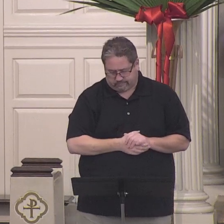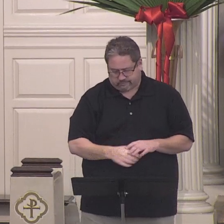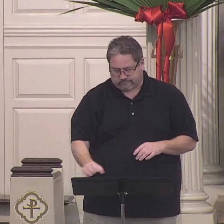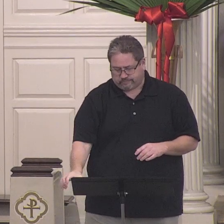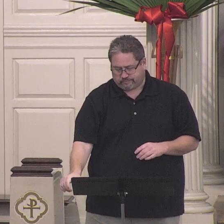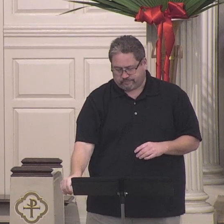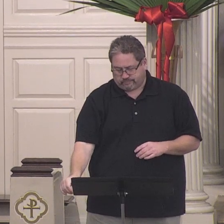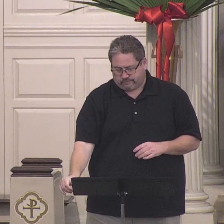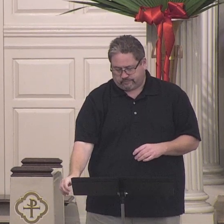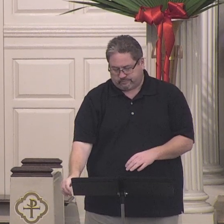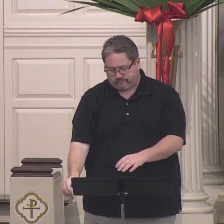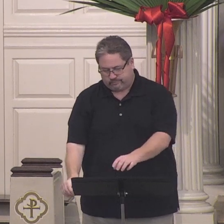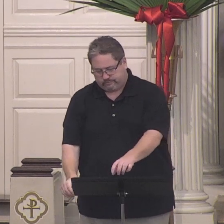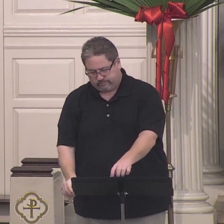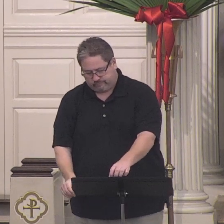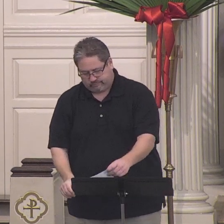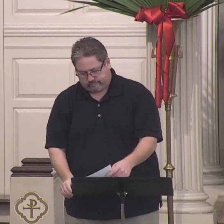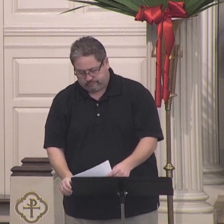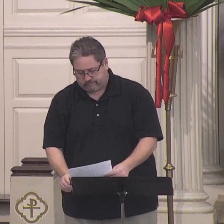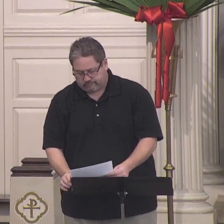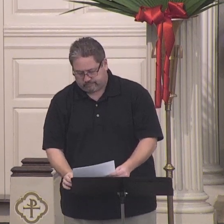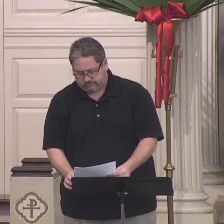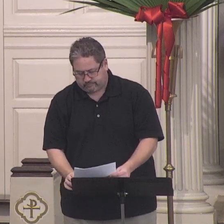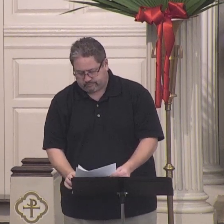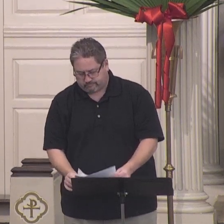God, why have you